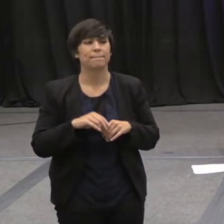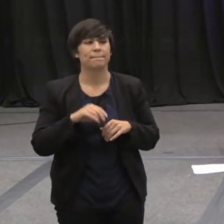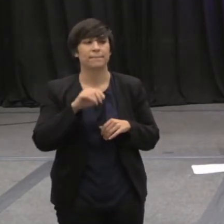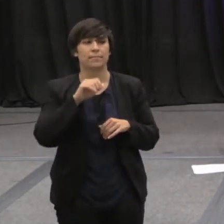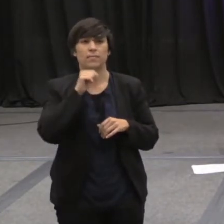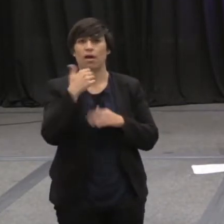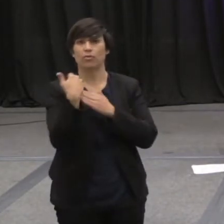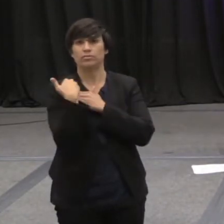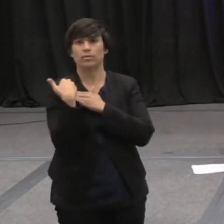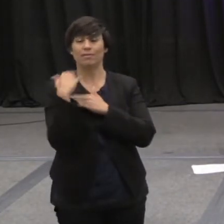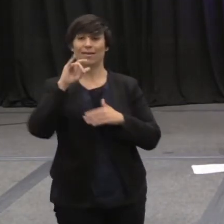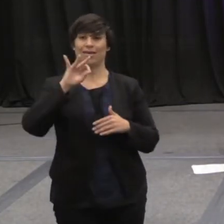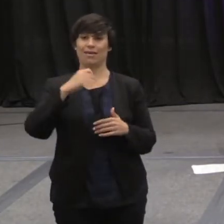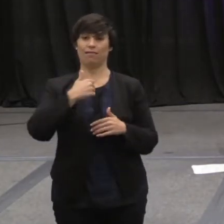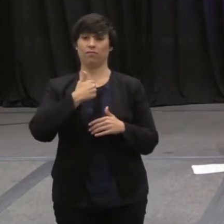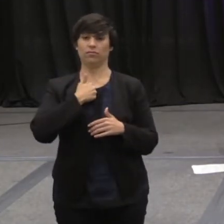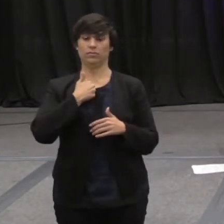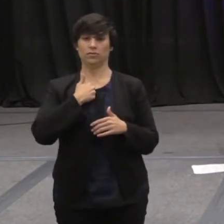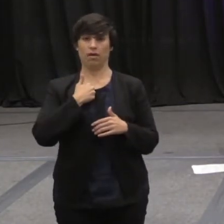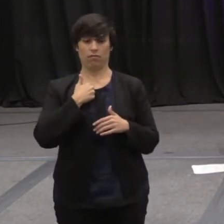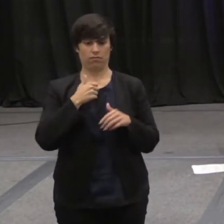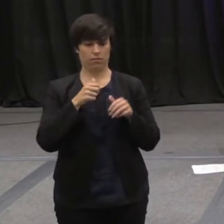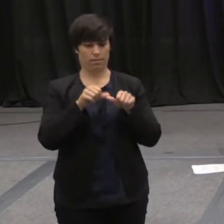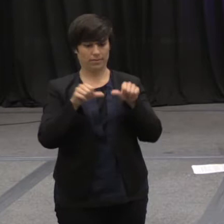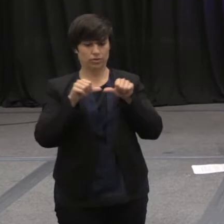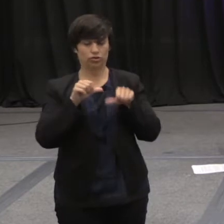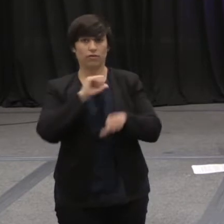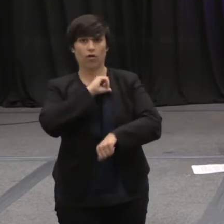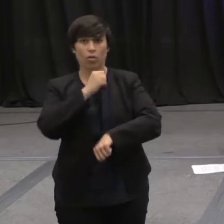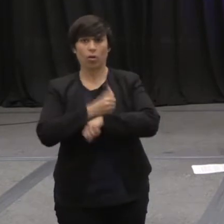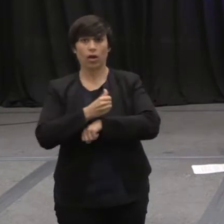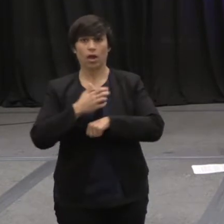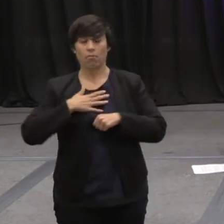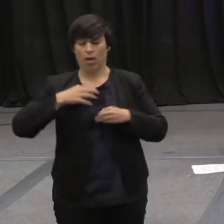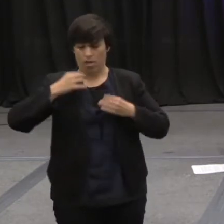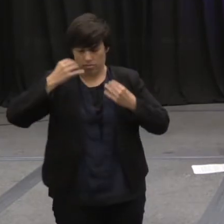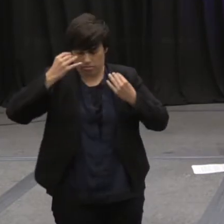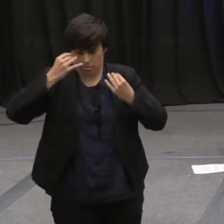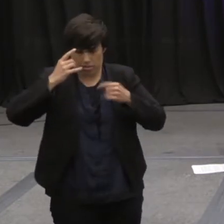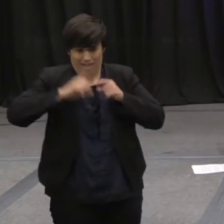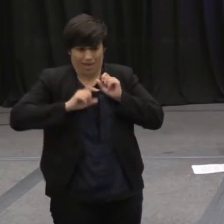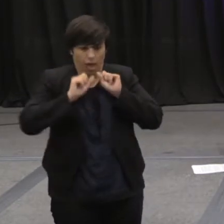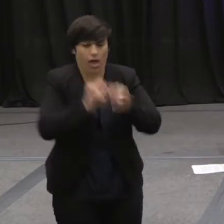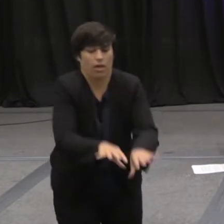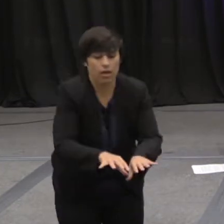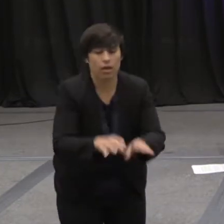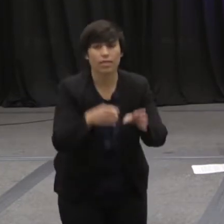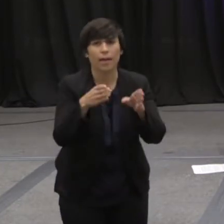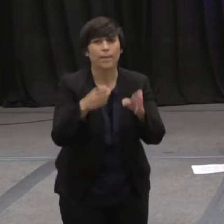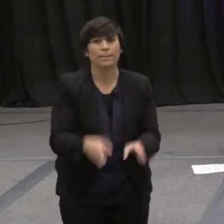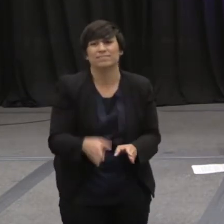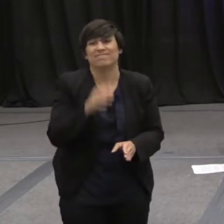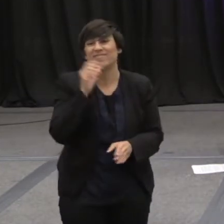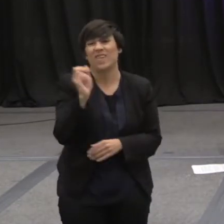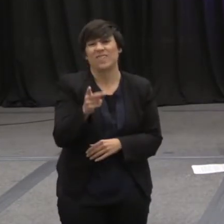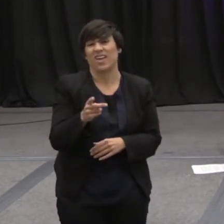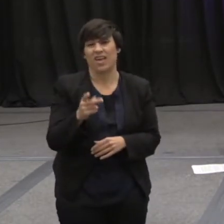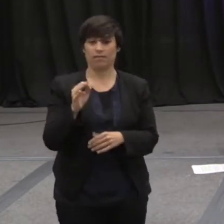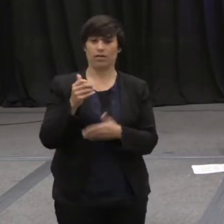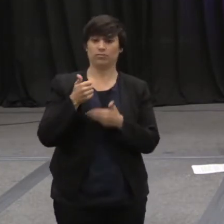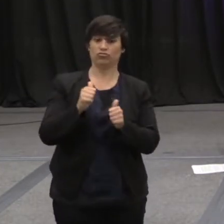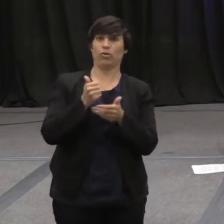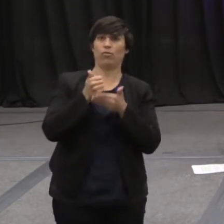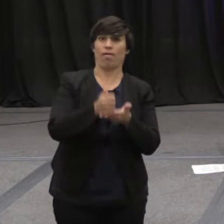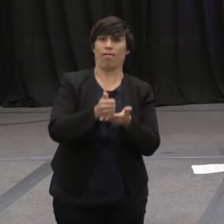responsible for if I'm in a position of authority, I cannot dump my shit on the people who I'm trying to help. Not okay.